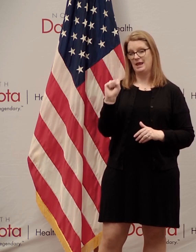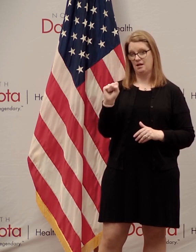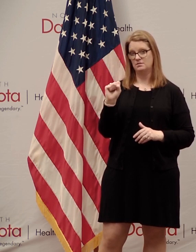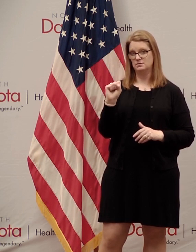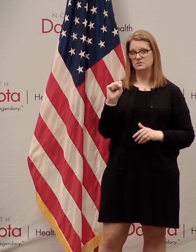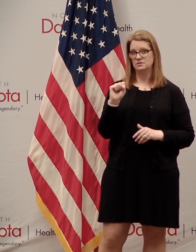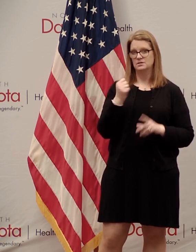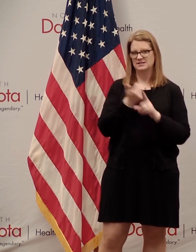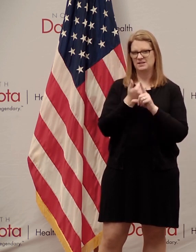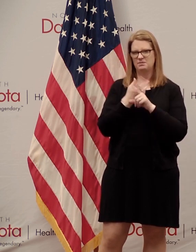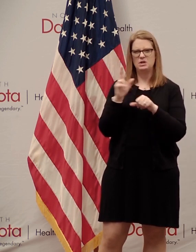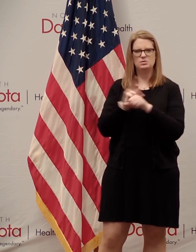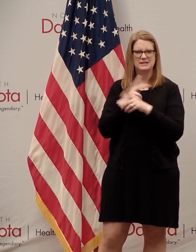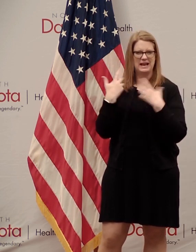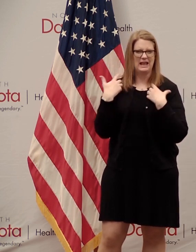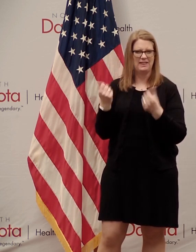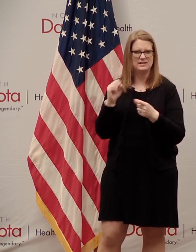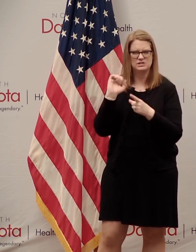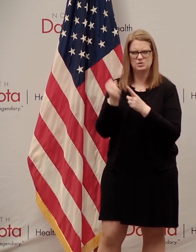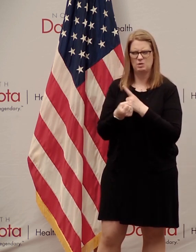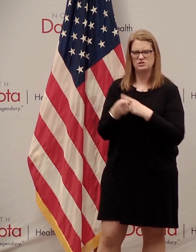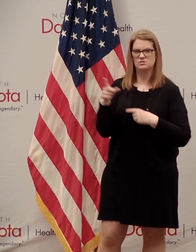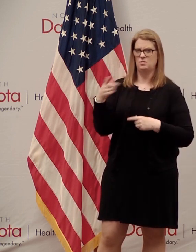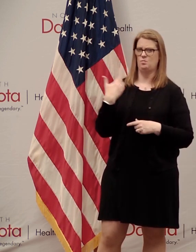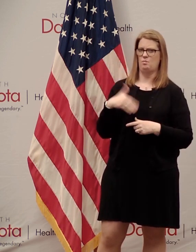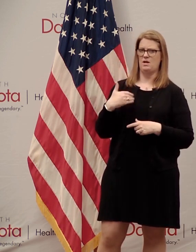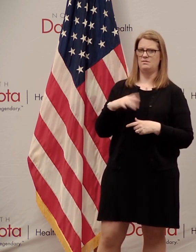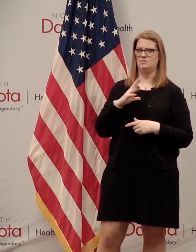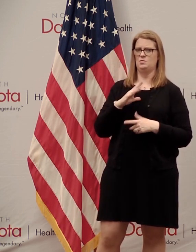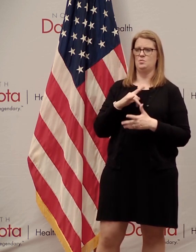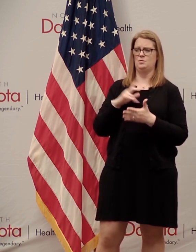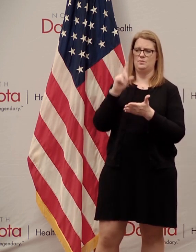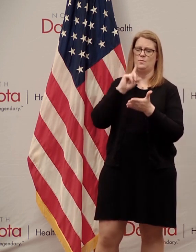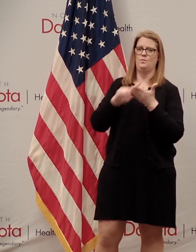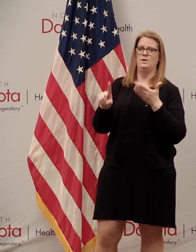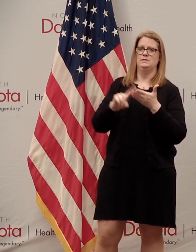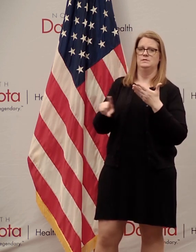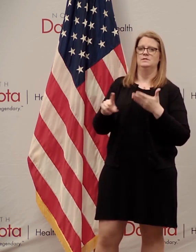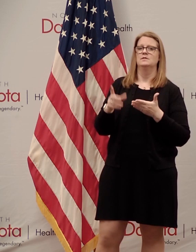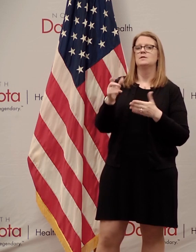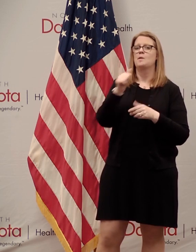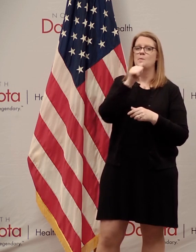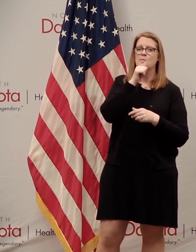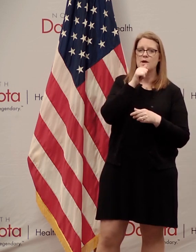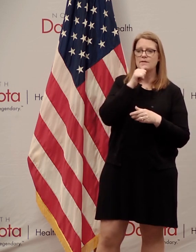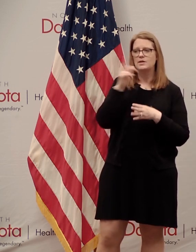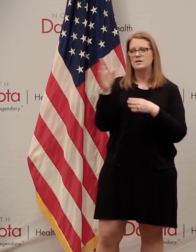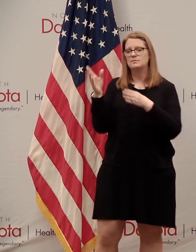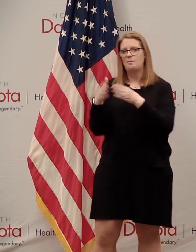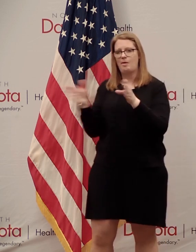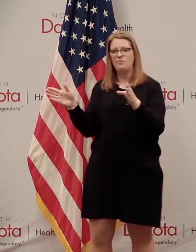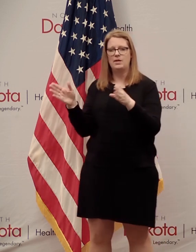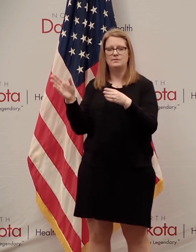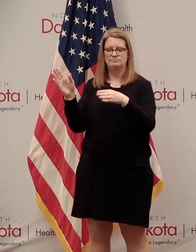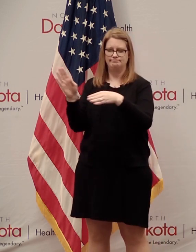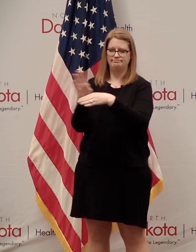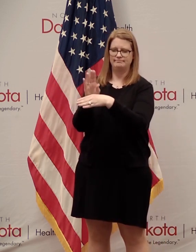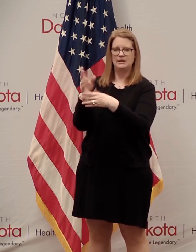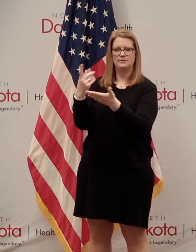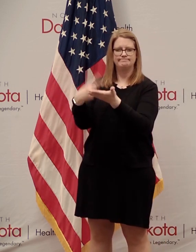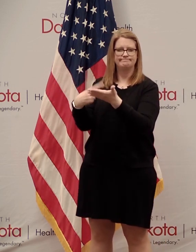component. I want to thank all of those that are doing research. Again, great private-public sector innovation going on